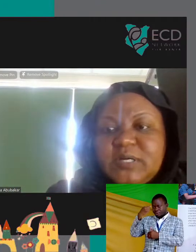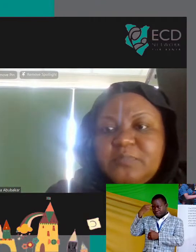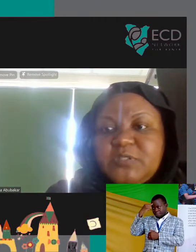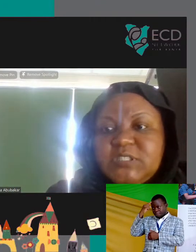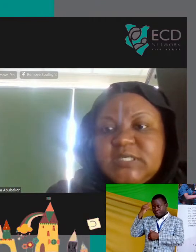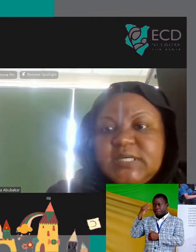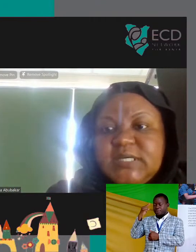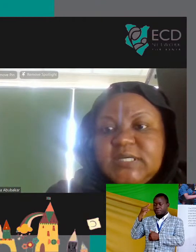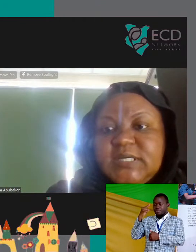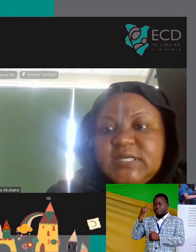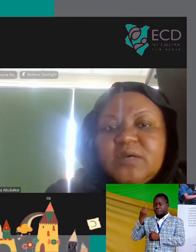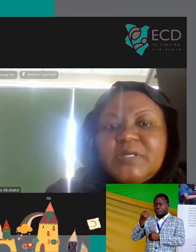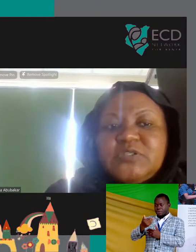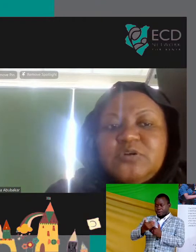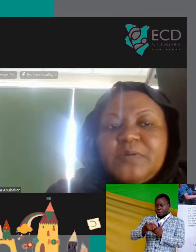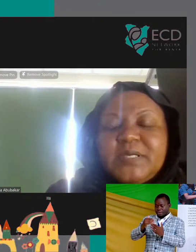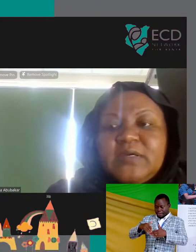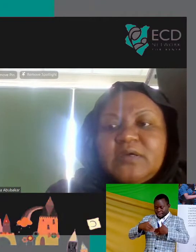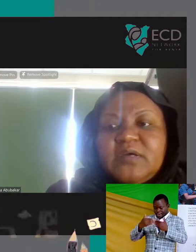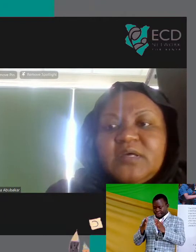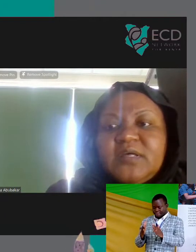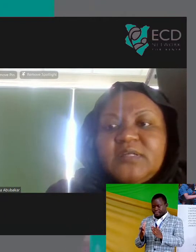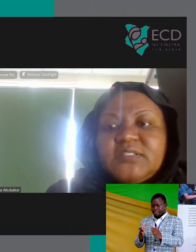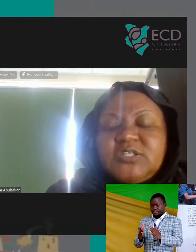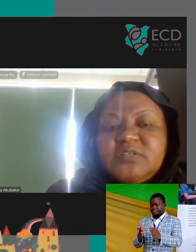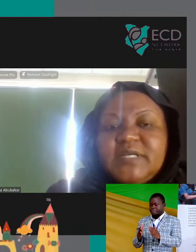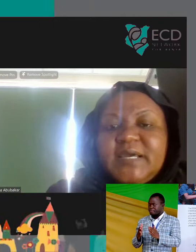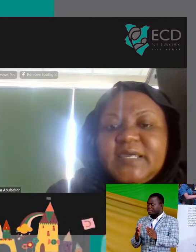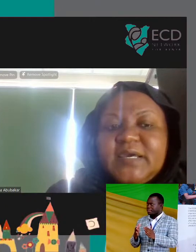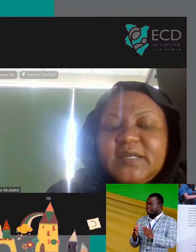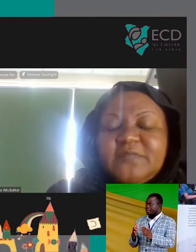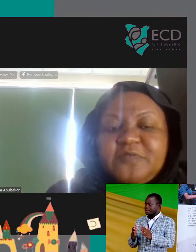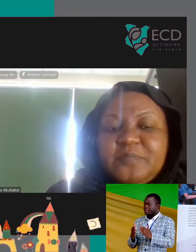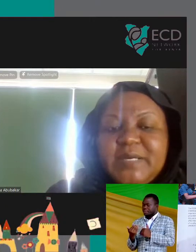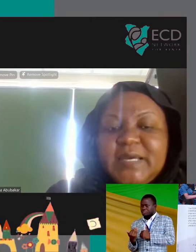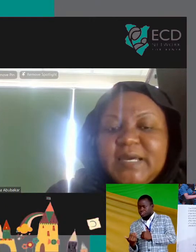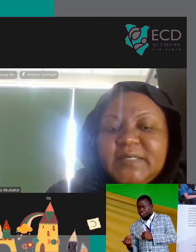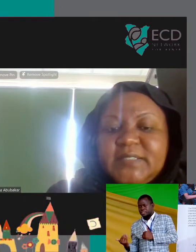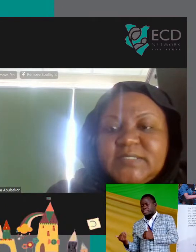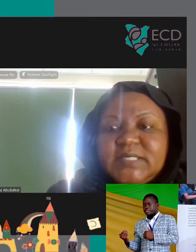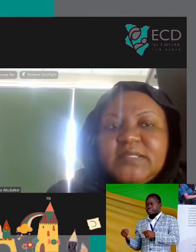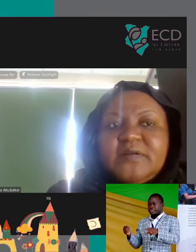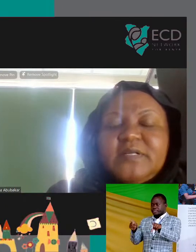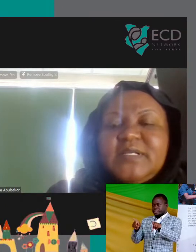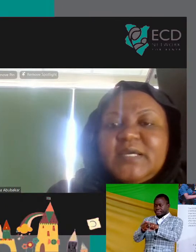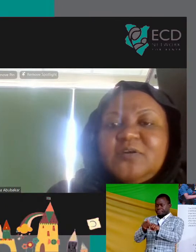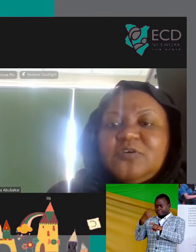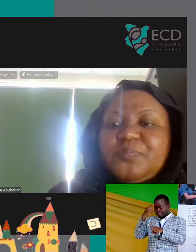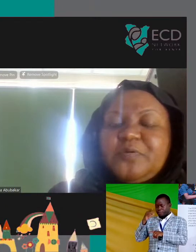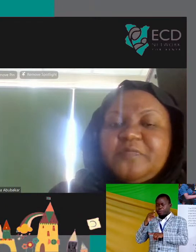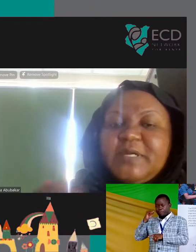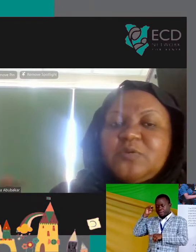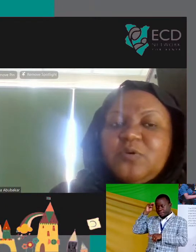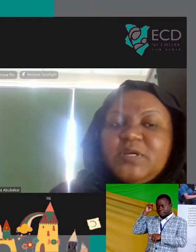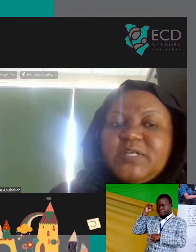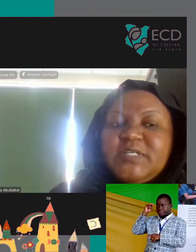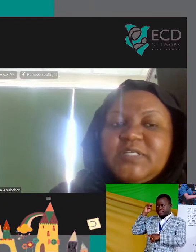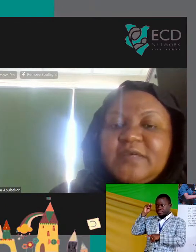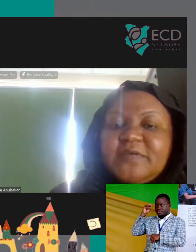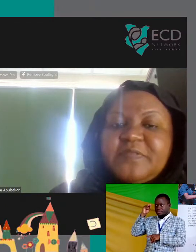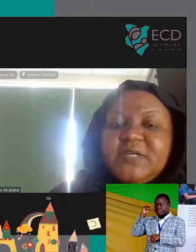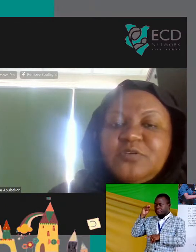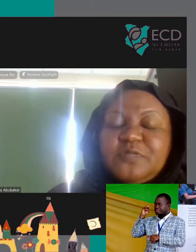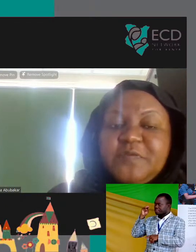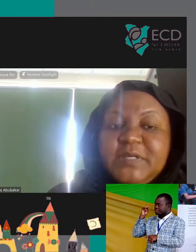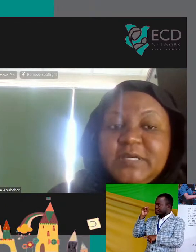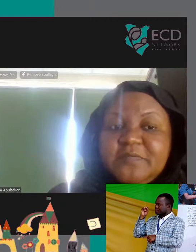all talk about childcare, but children are cared for by adults, and they really cannot provide quality